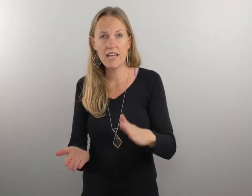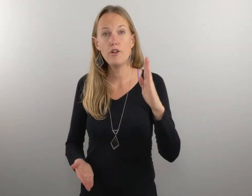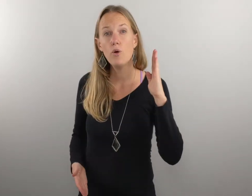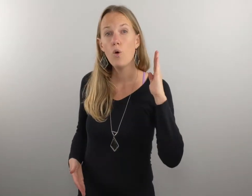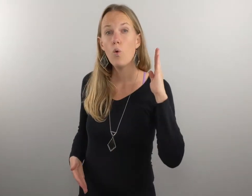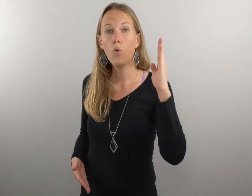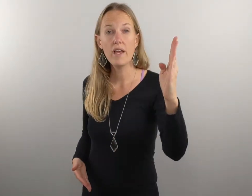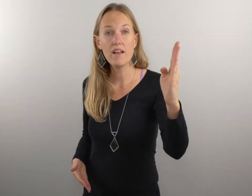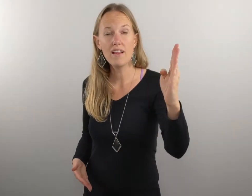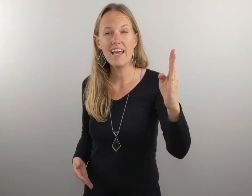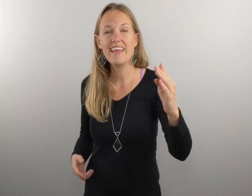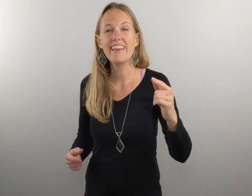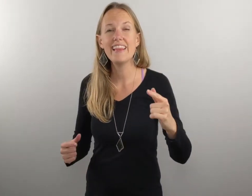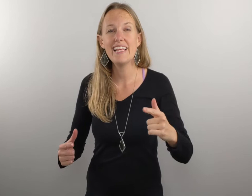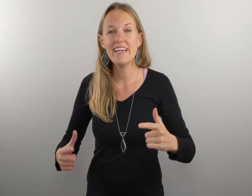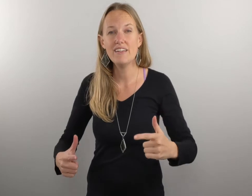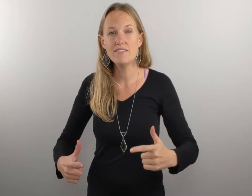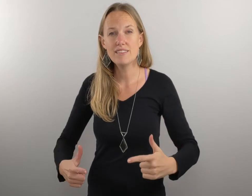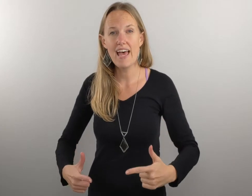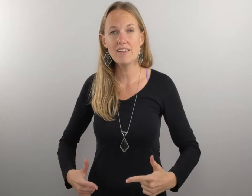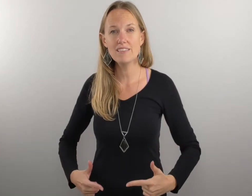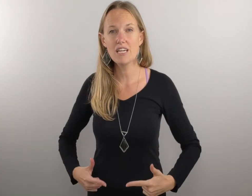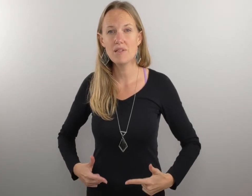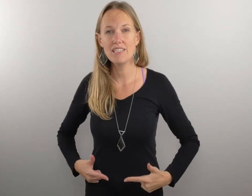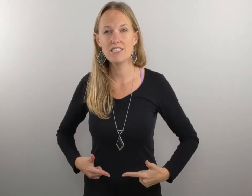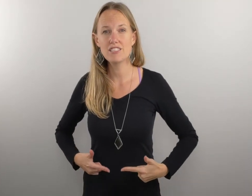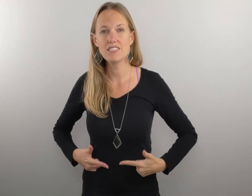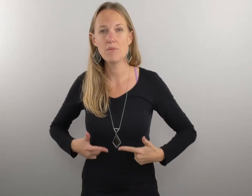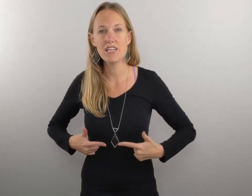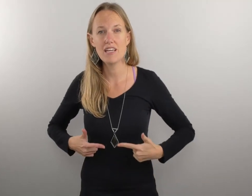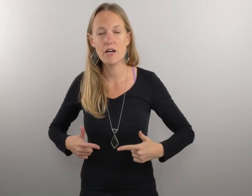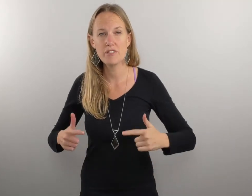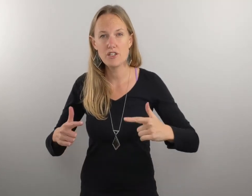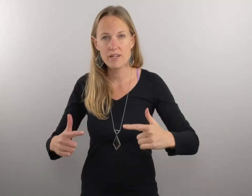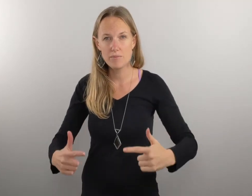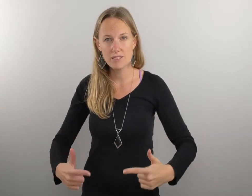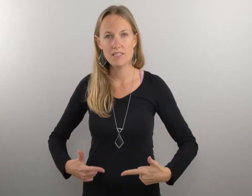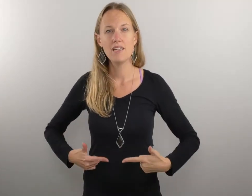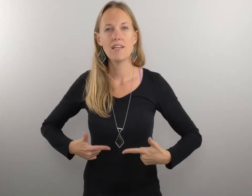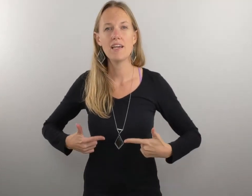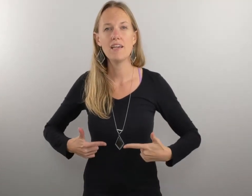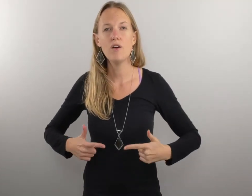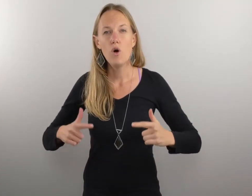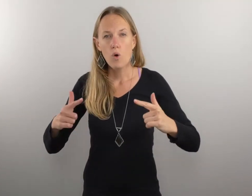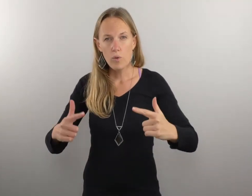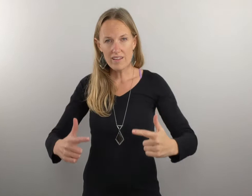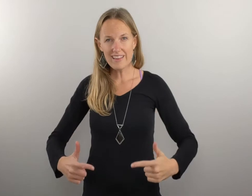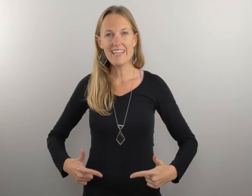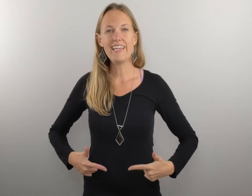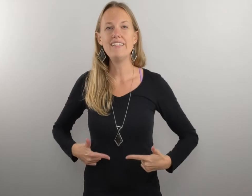dead will, and then live, L's coming into your stomach and then up to your ribs, okay? Will live,